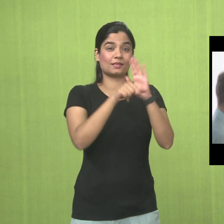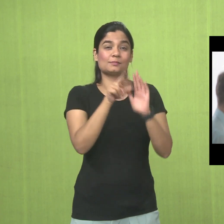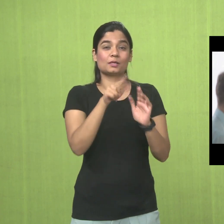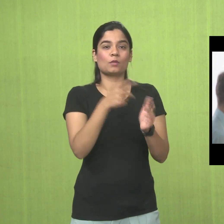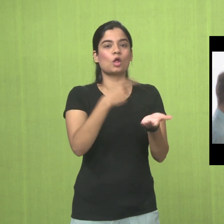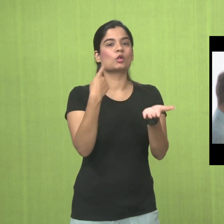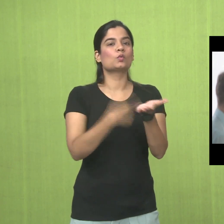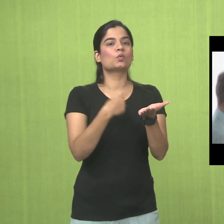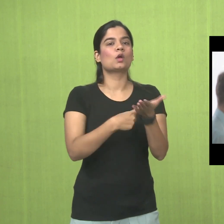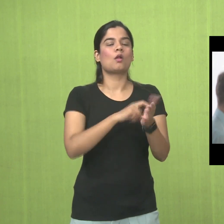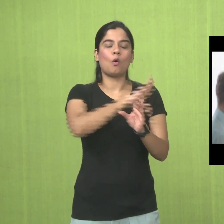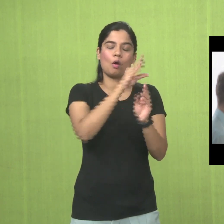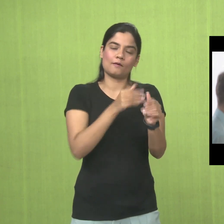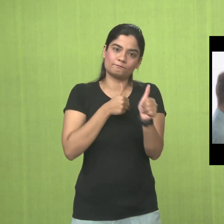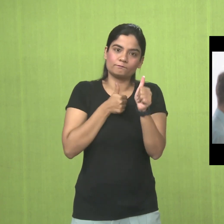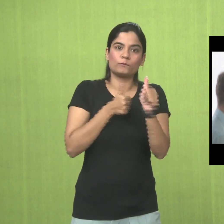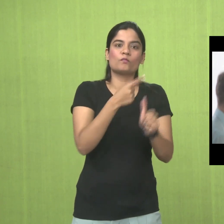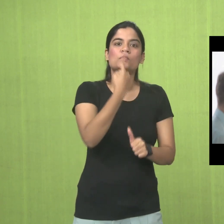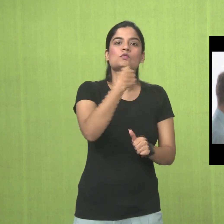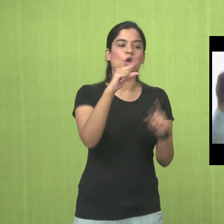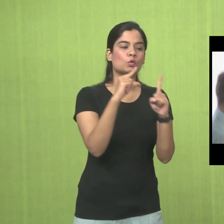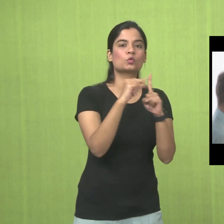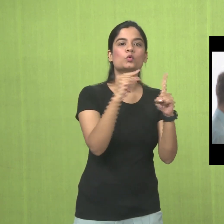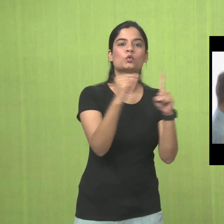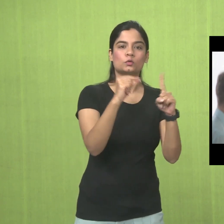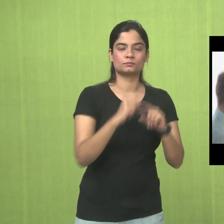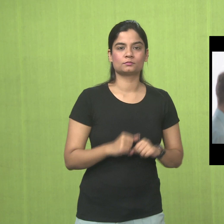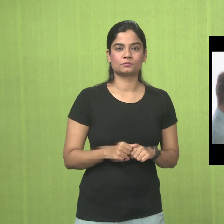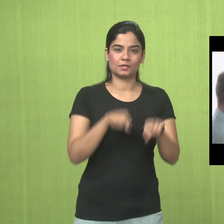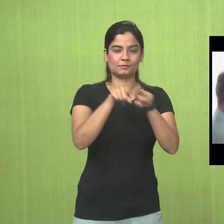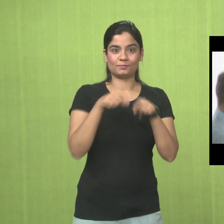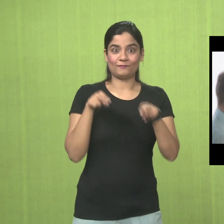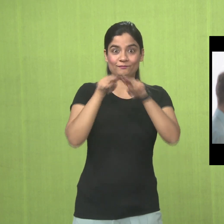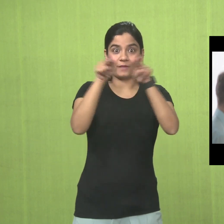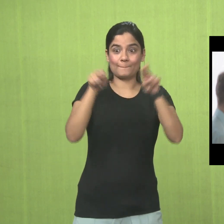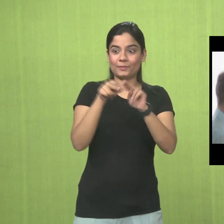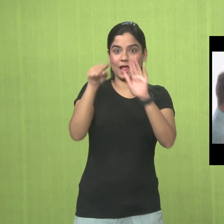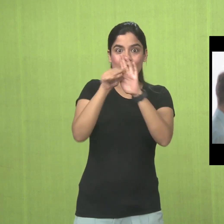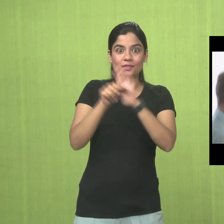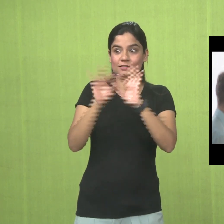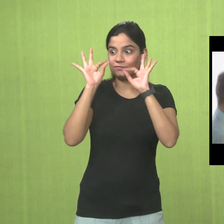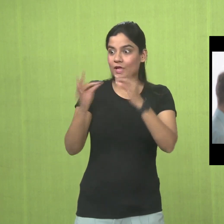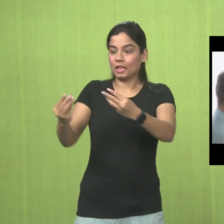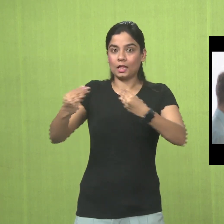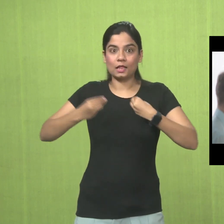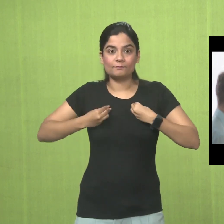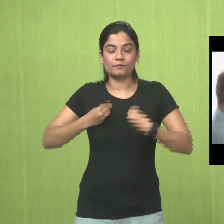Ethics is a set of standards and rules for us to follow in family